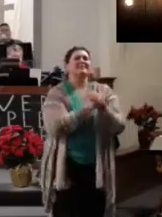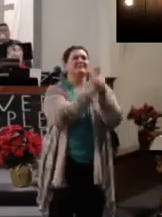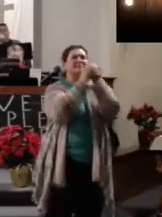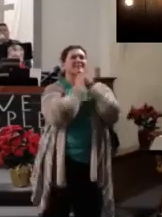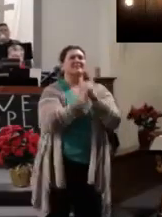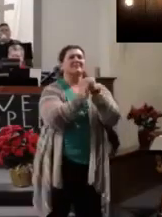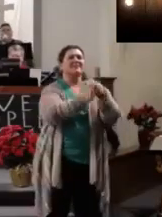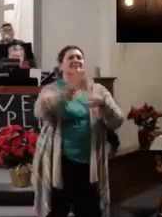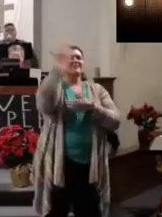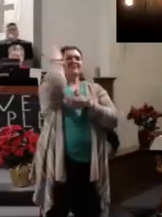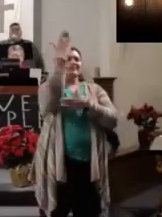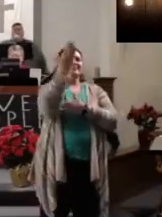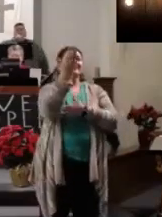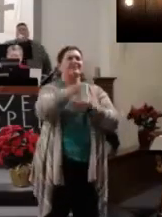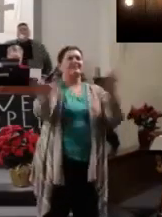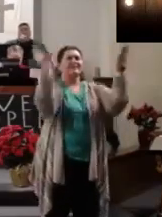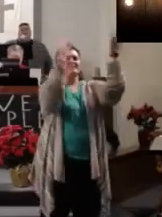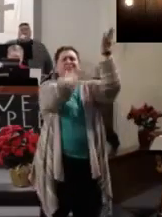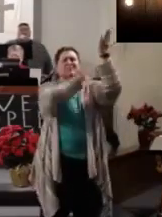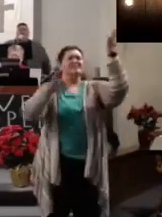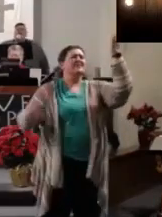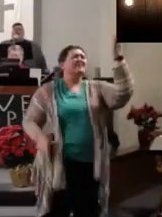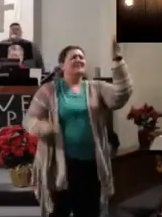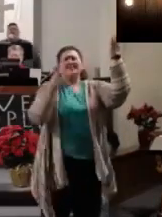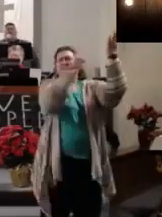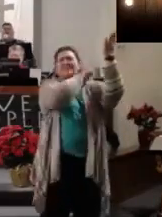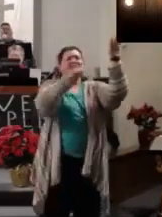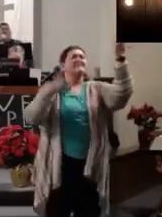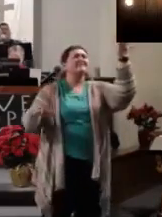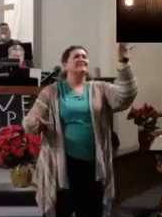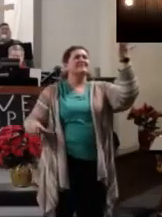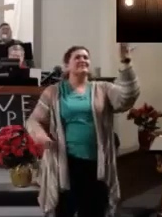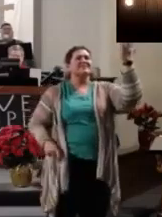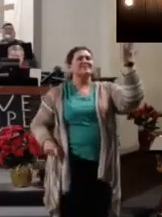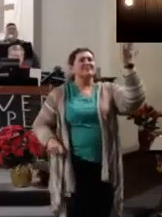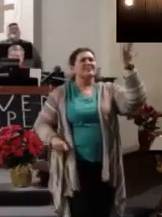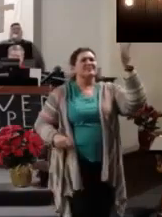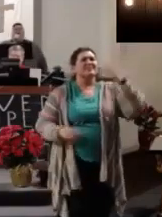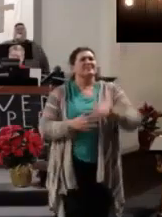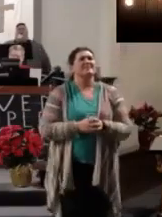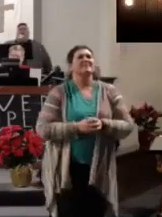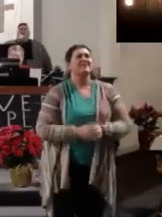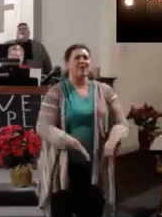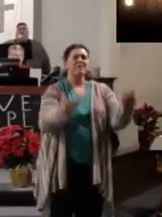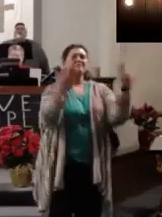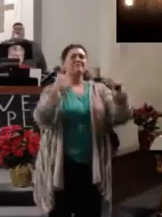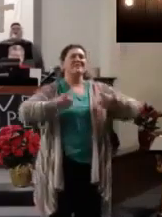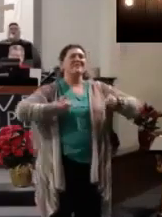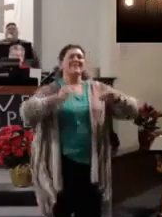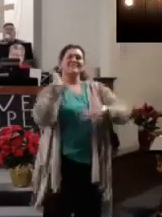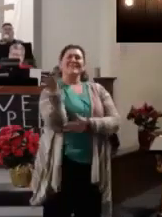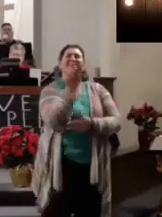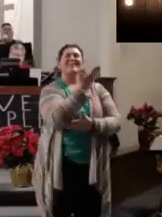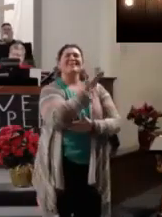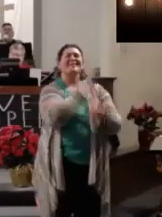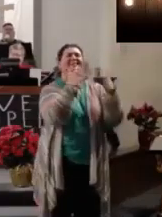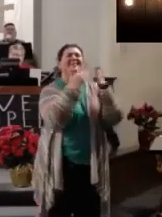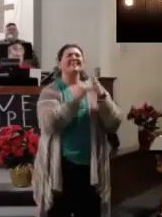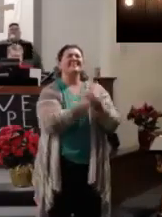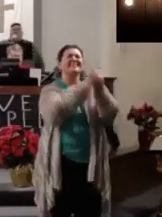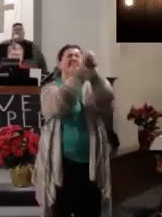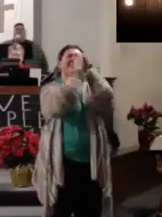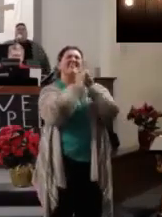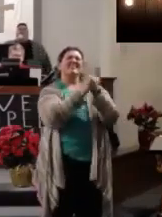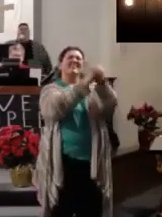us adore him, Christ the Lord. Oh, come, let